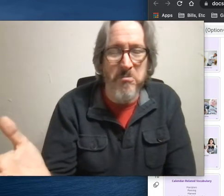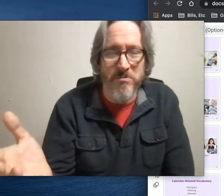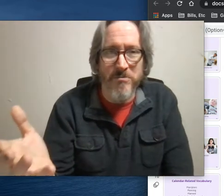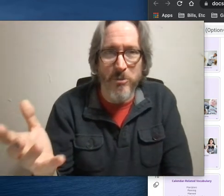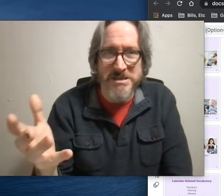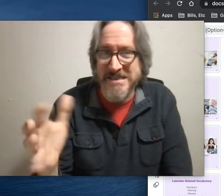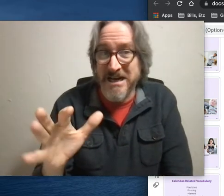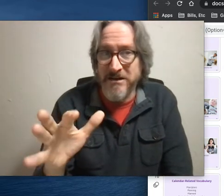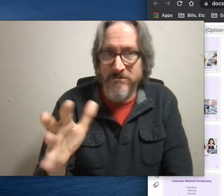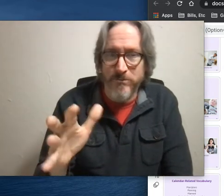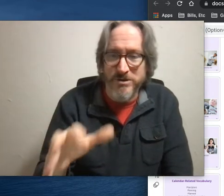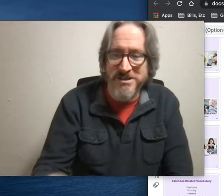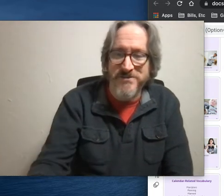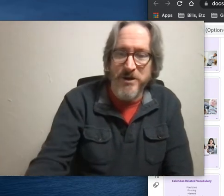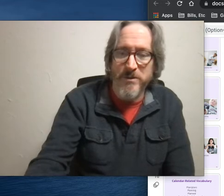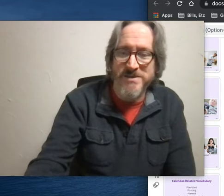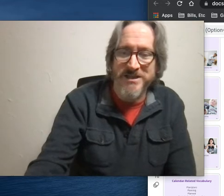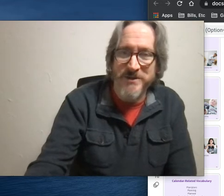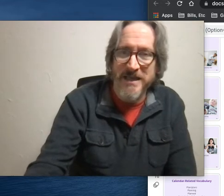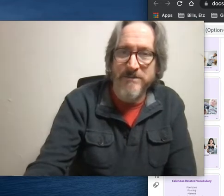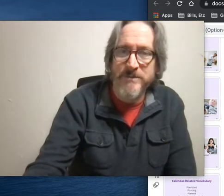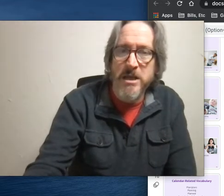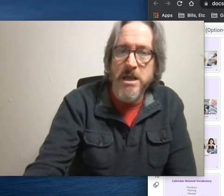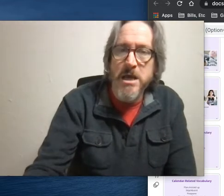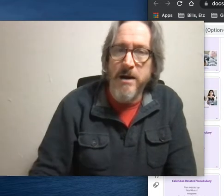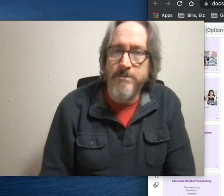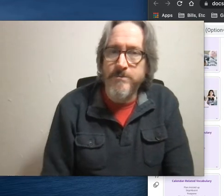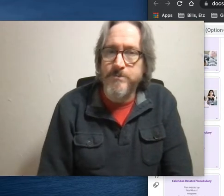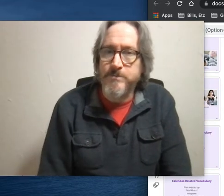The what's the sign person is very amusing doing that.